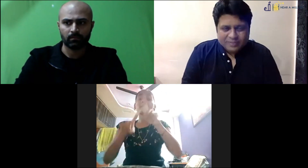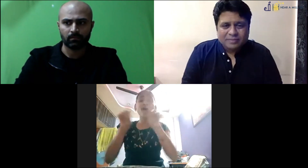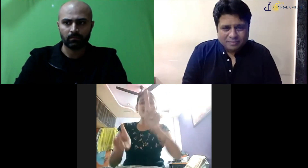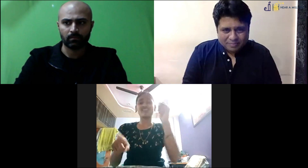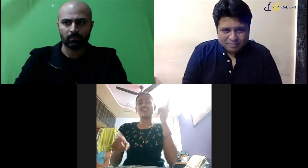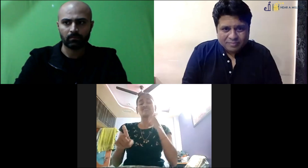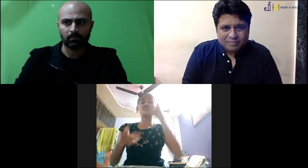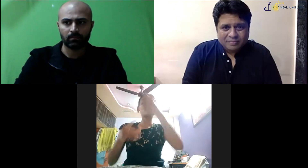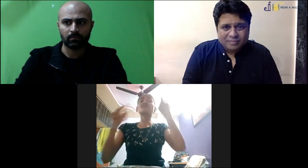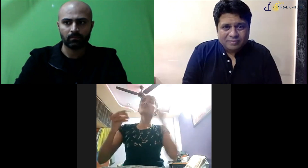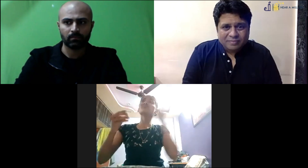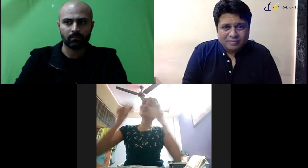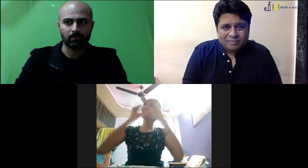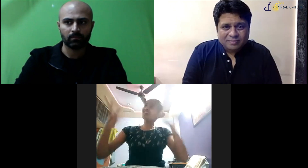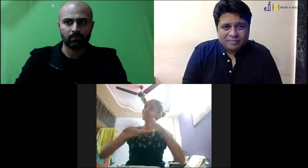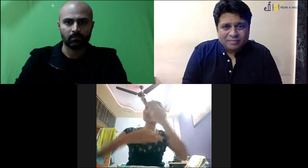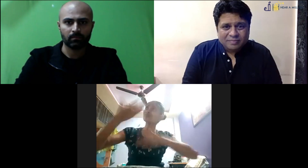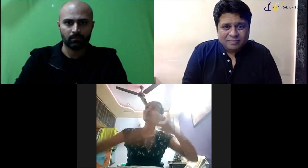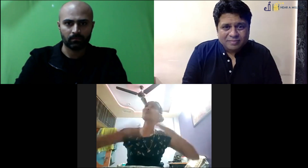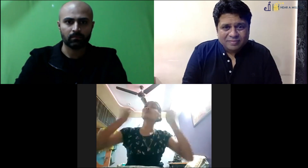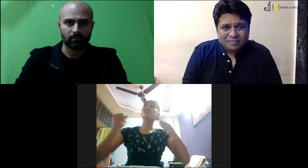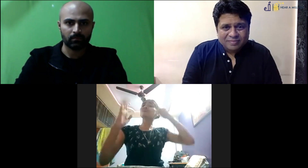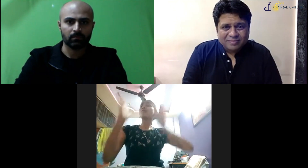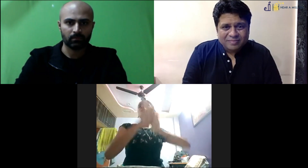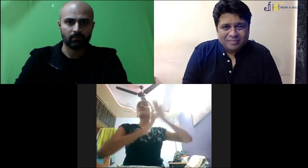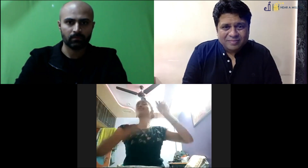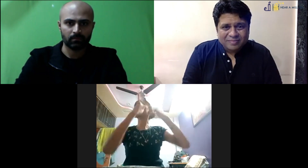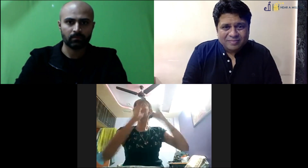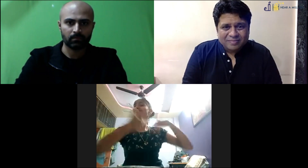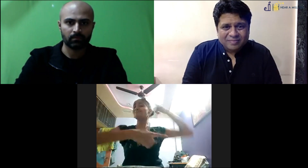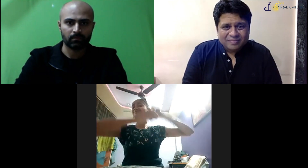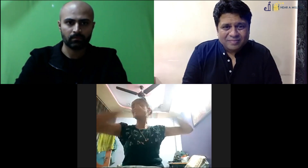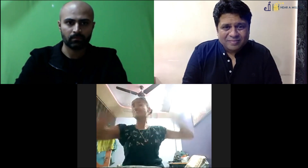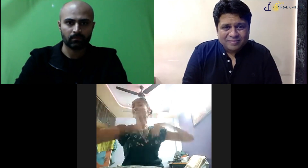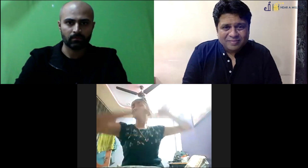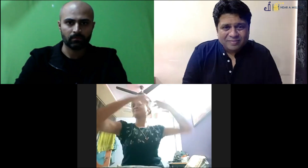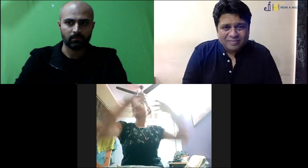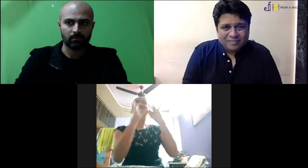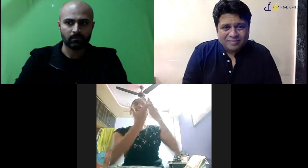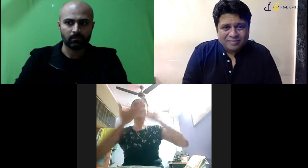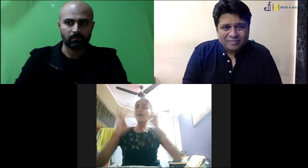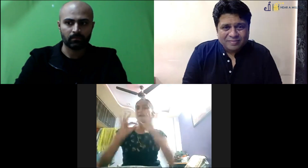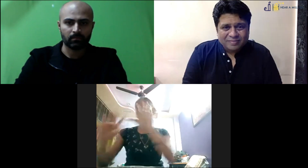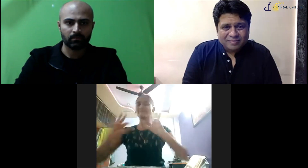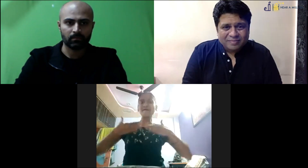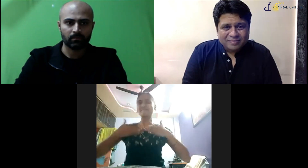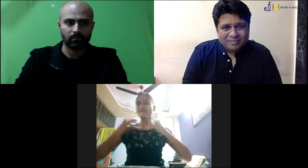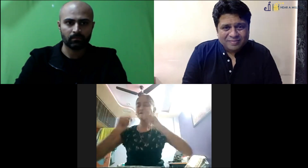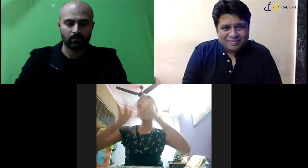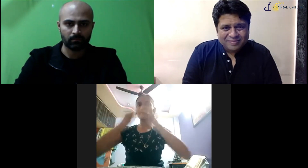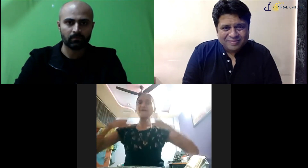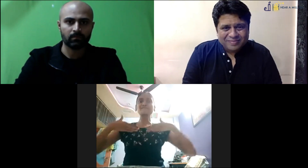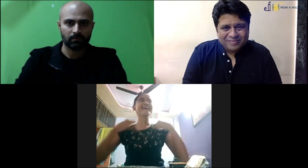lot of challenges, right? But deaf people, themselves, do they do have that kind